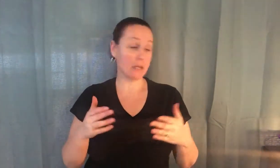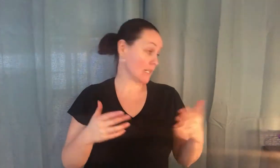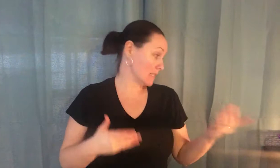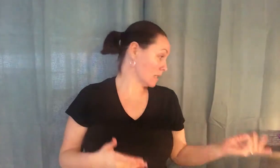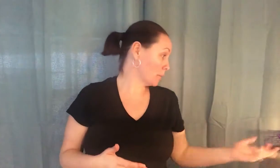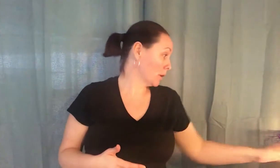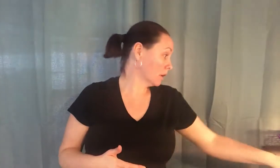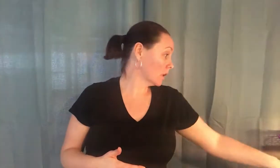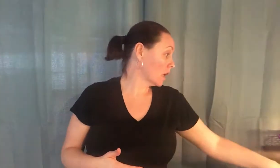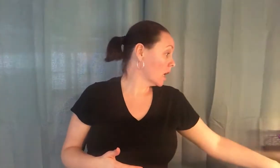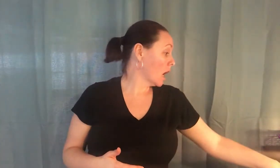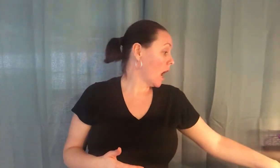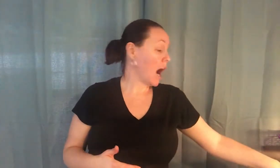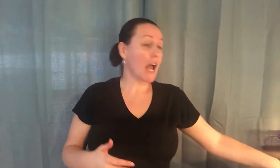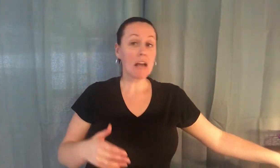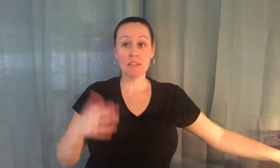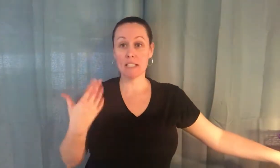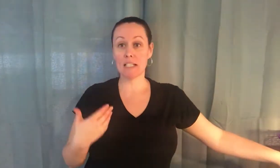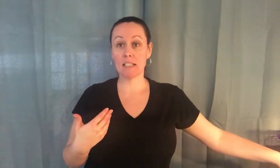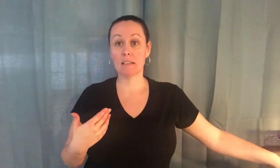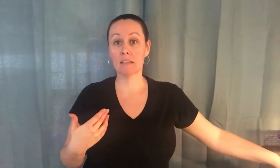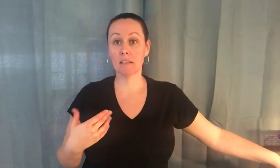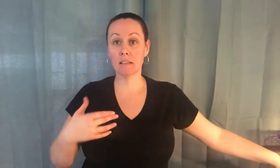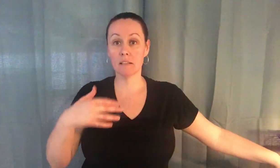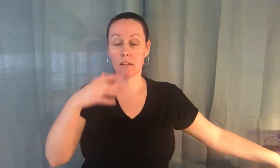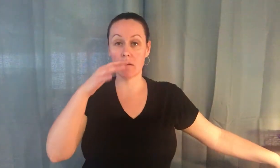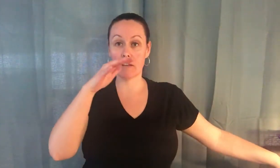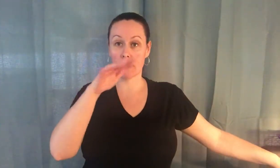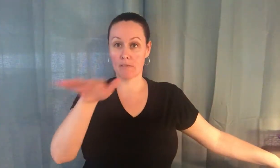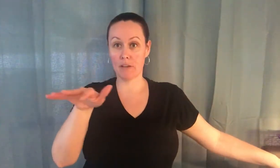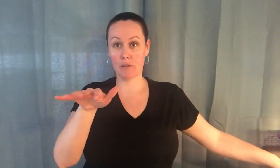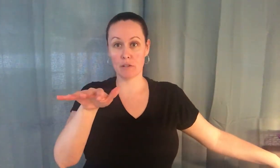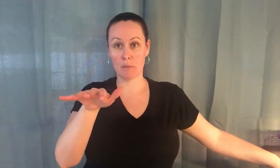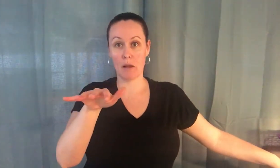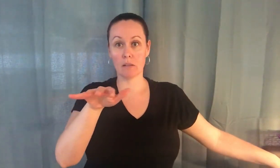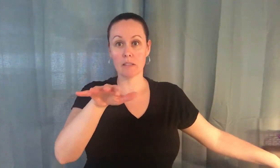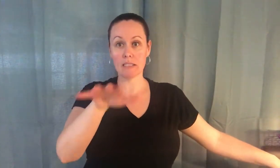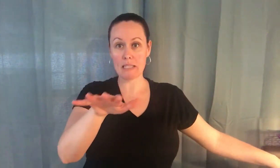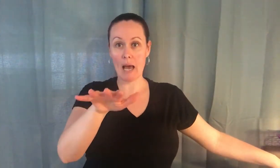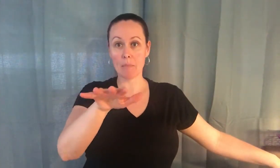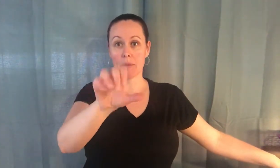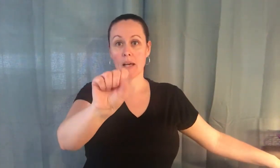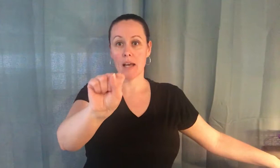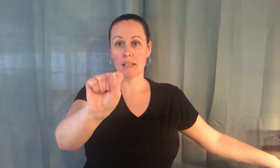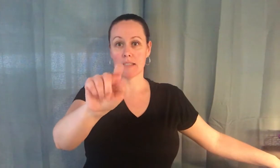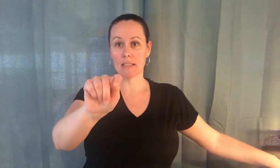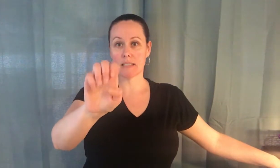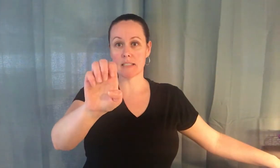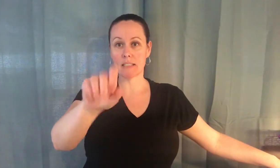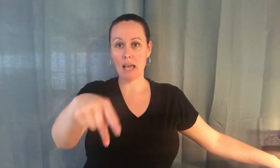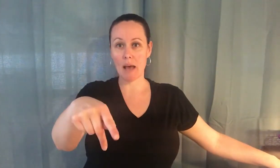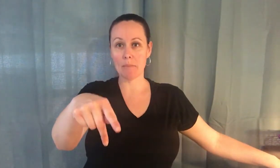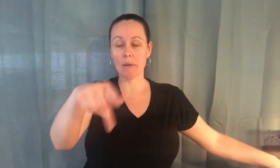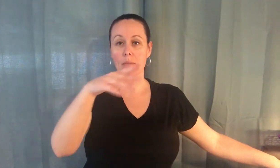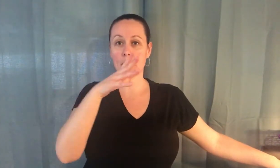it is in the book. I have seen it finger spelled step, step